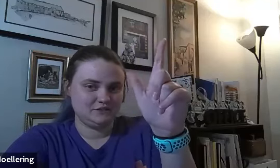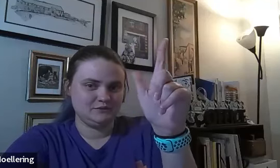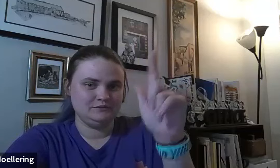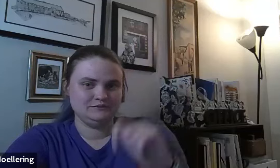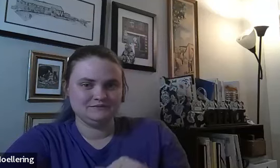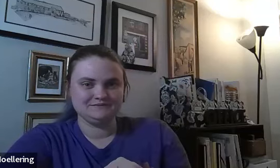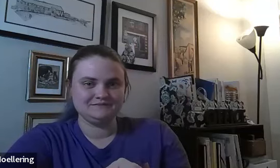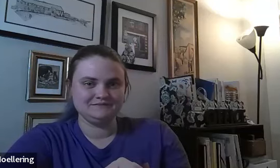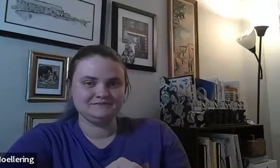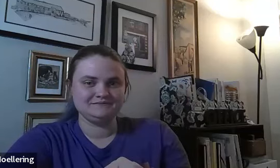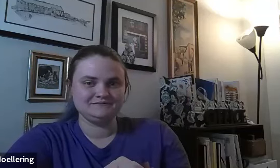22.